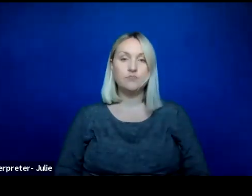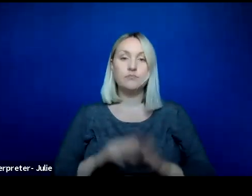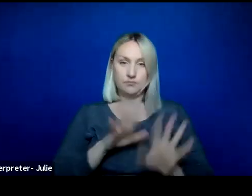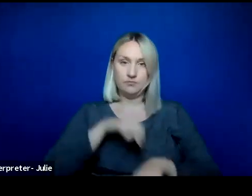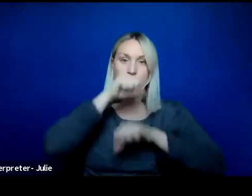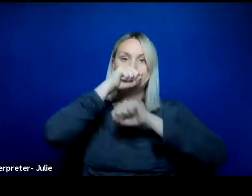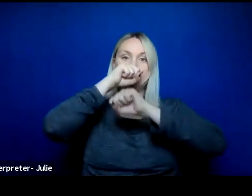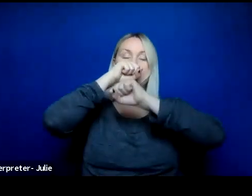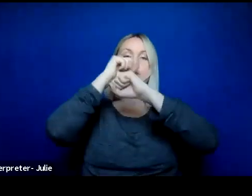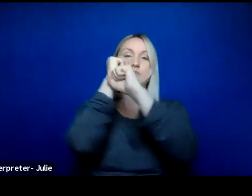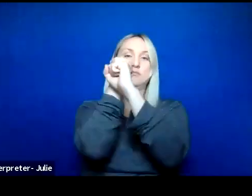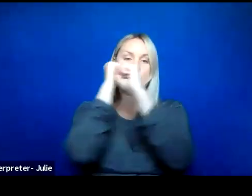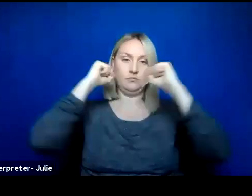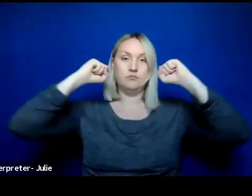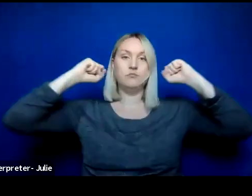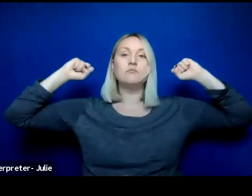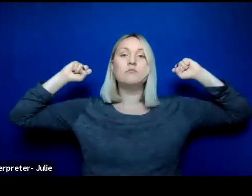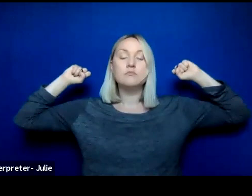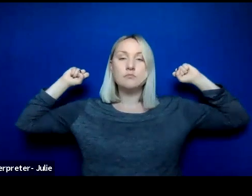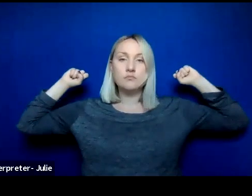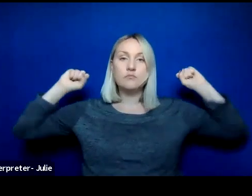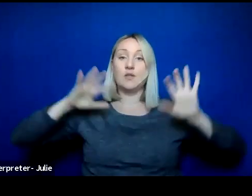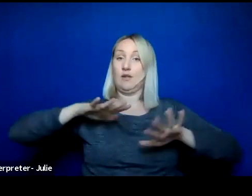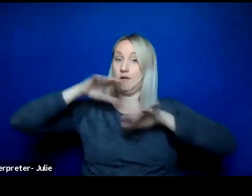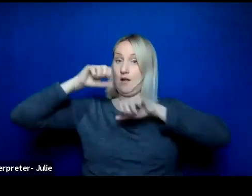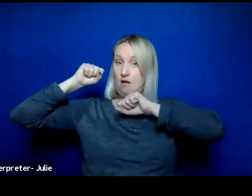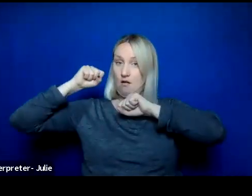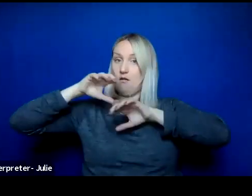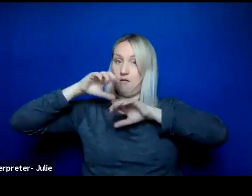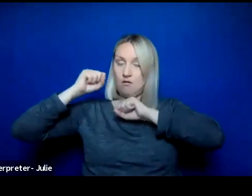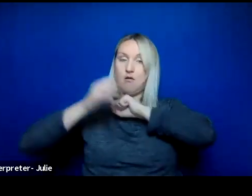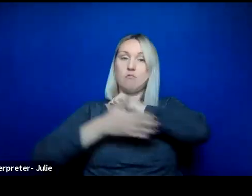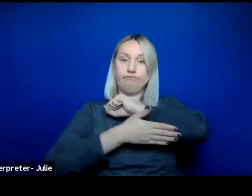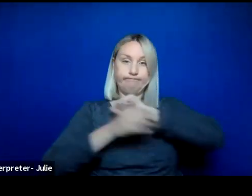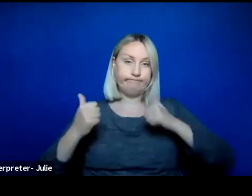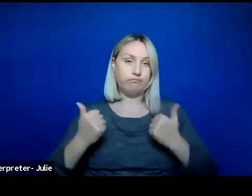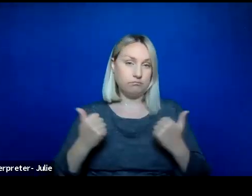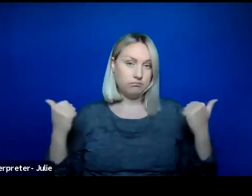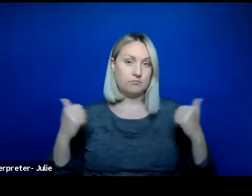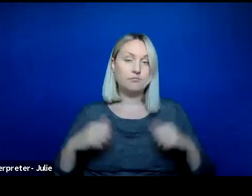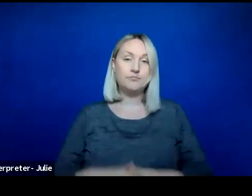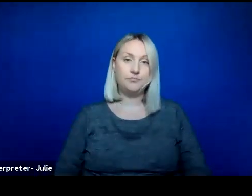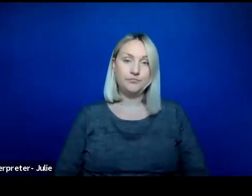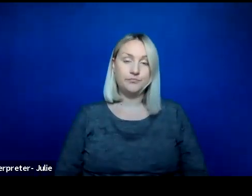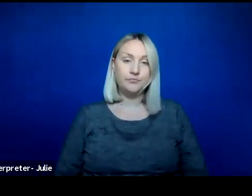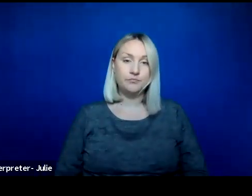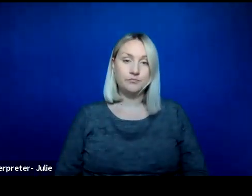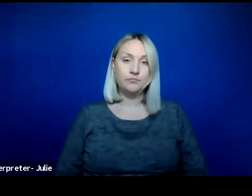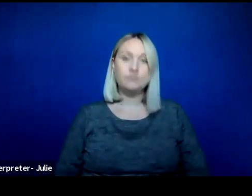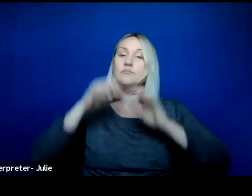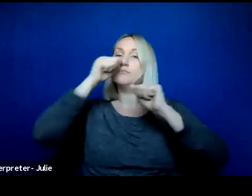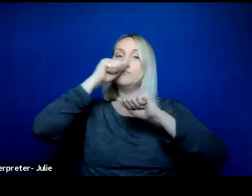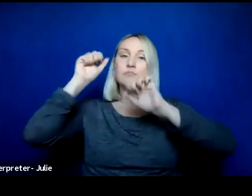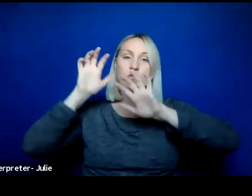Inhale, stretch your armpits and your elbows as far away from one another as you can. As